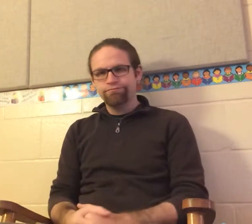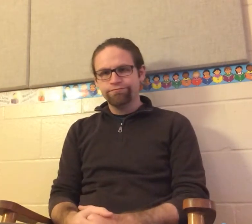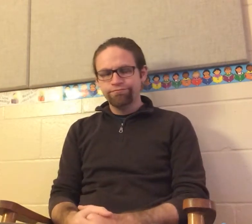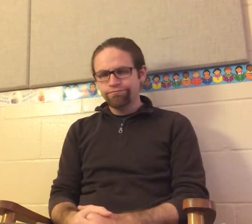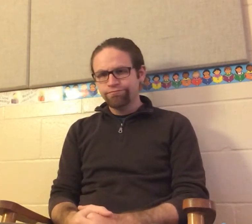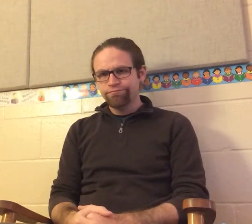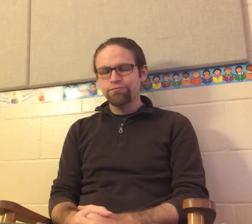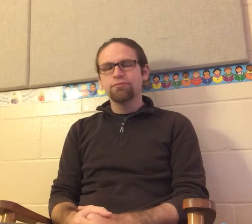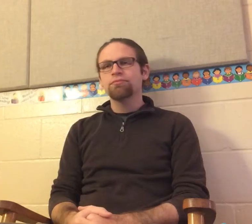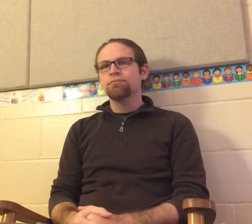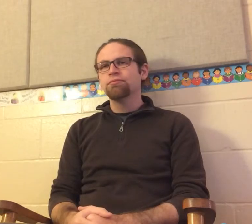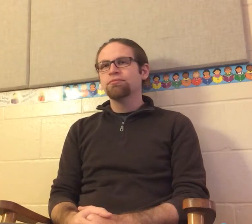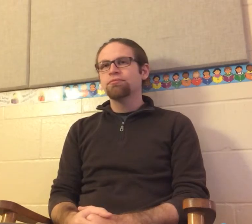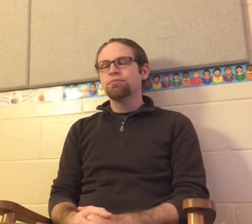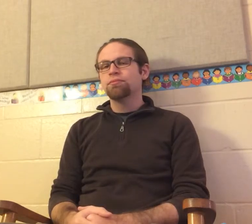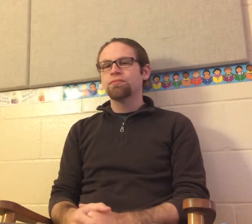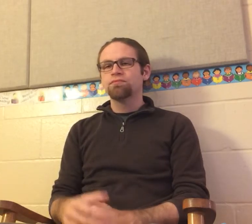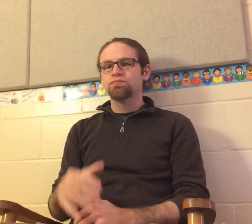Only certain parts of our planet have seasons.